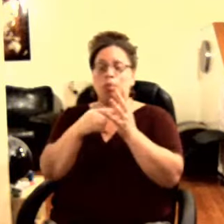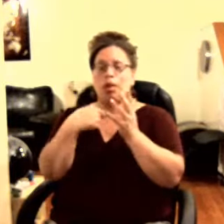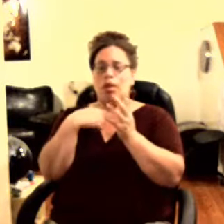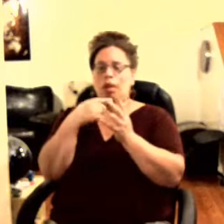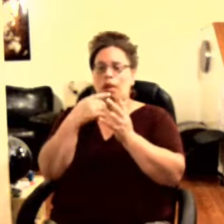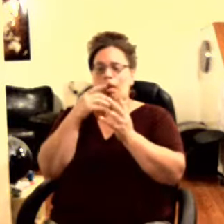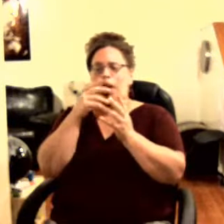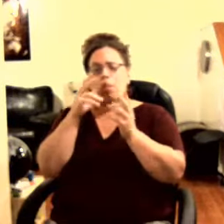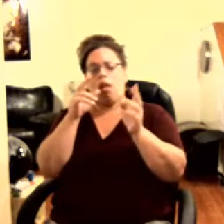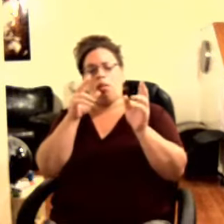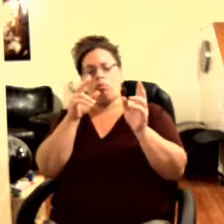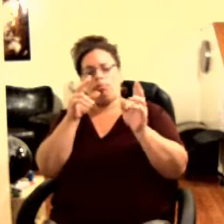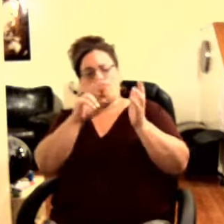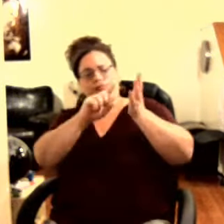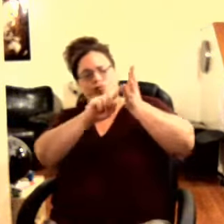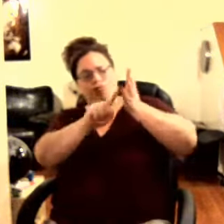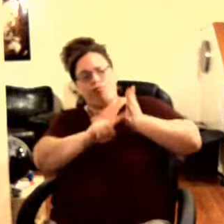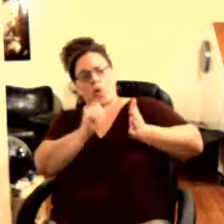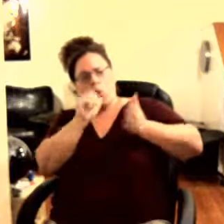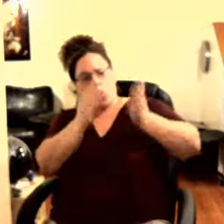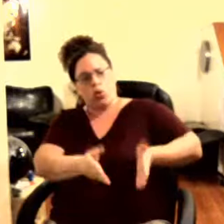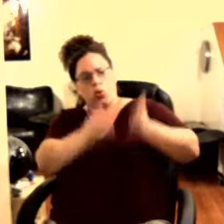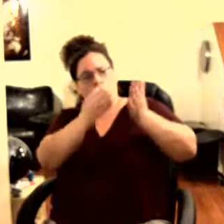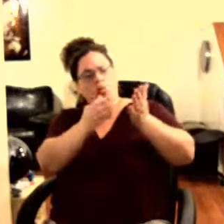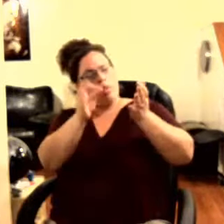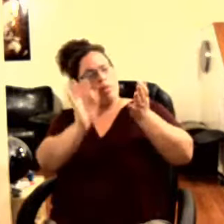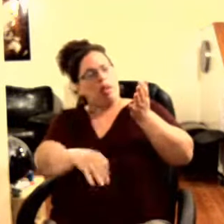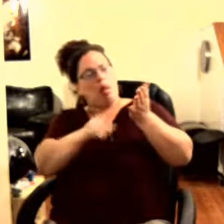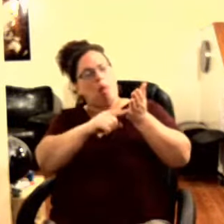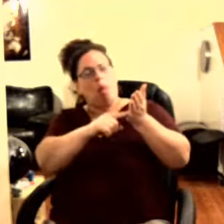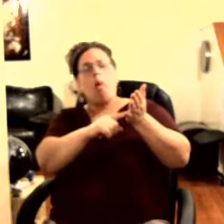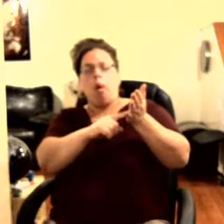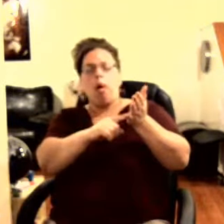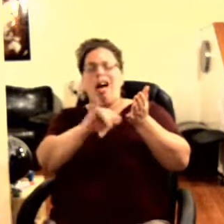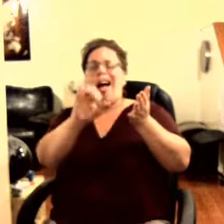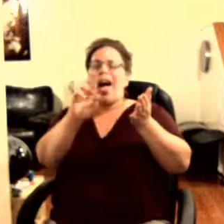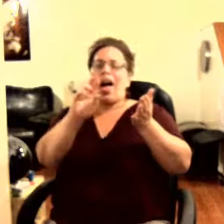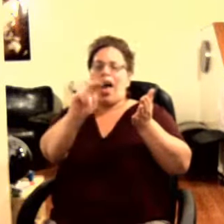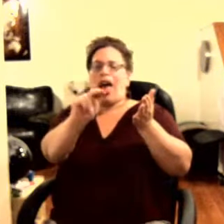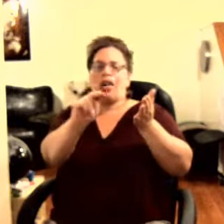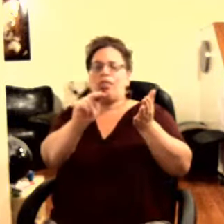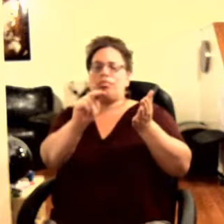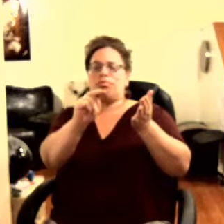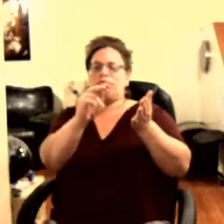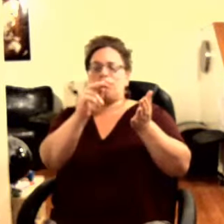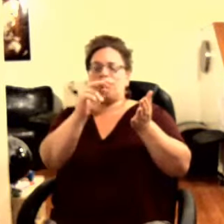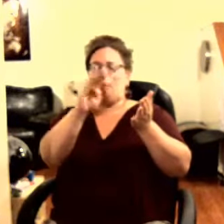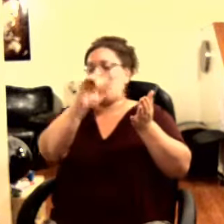wait for a really long time. What they discovered was that in our Netflix queues, there's kind of this epic struggle going